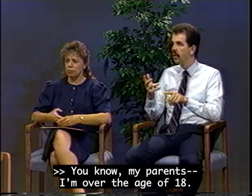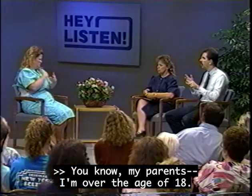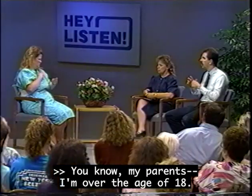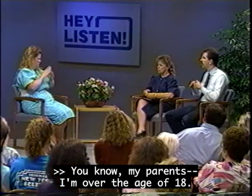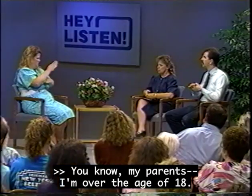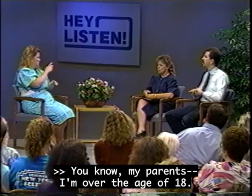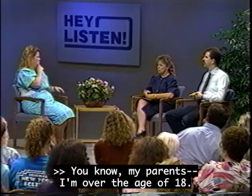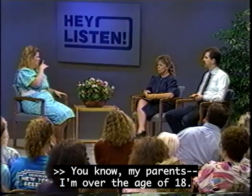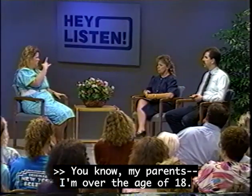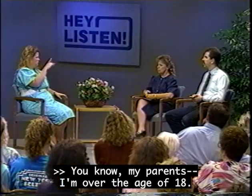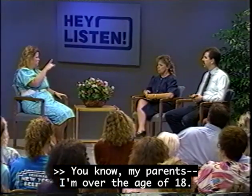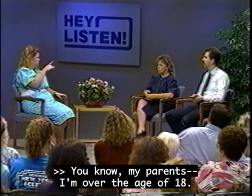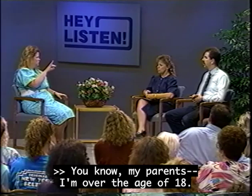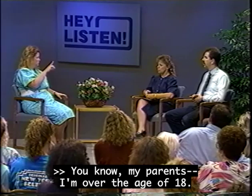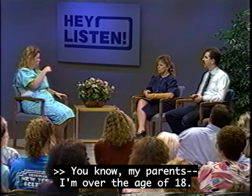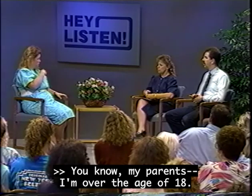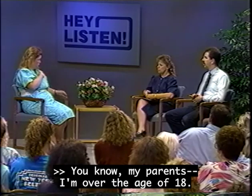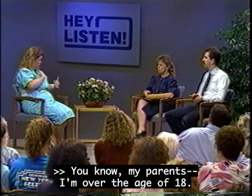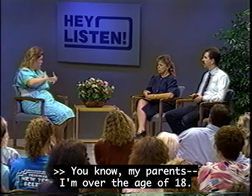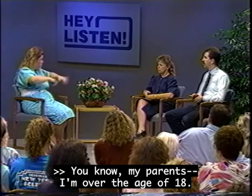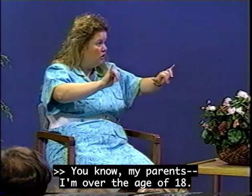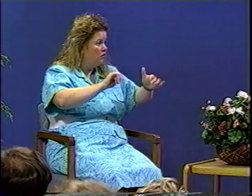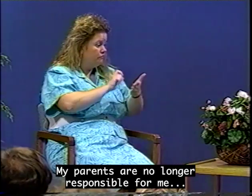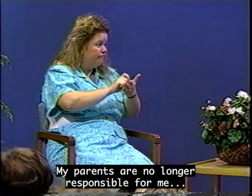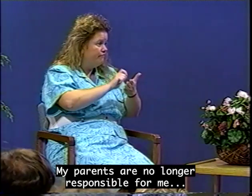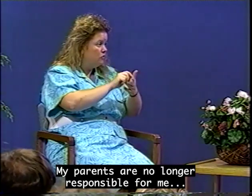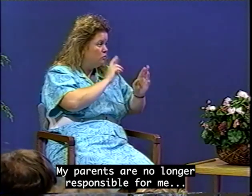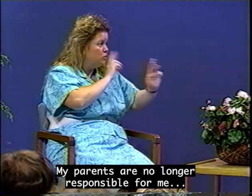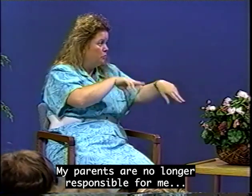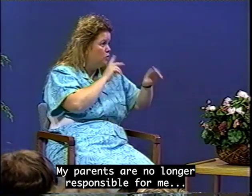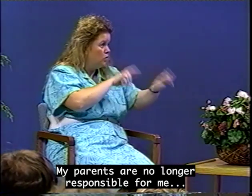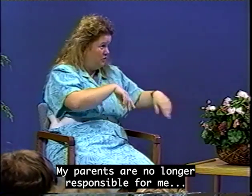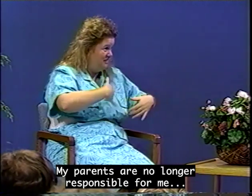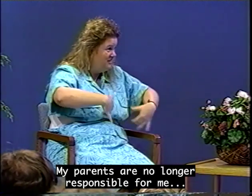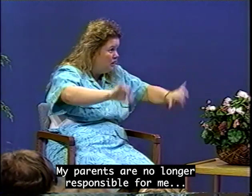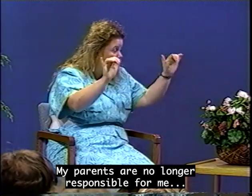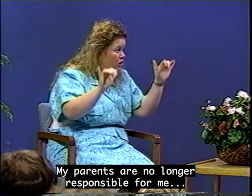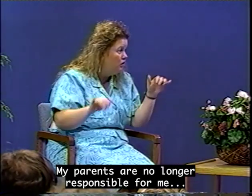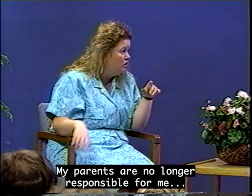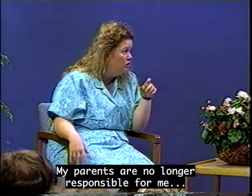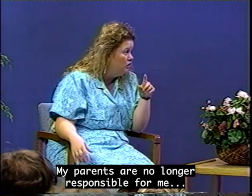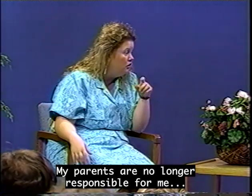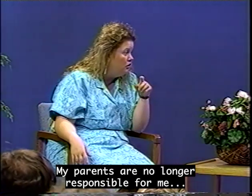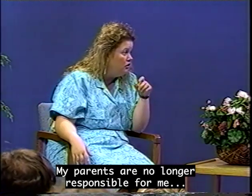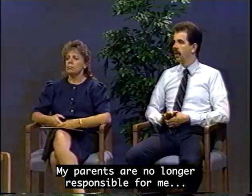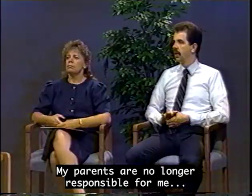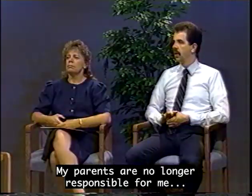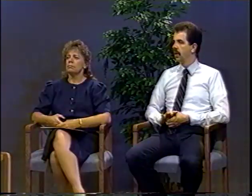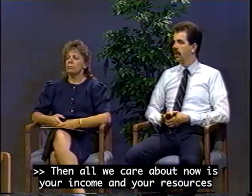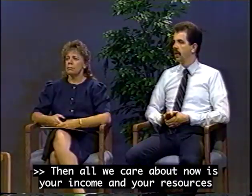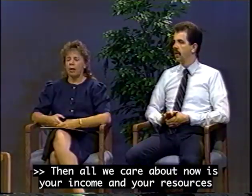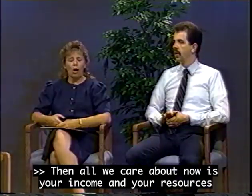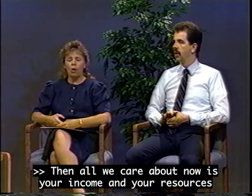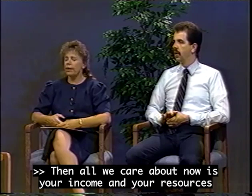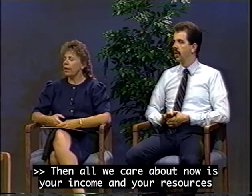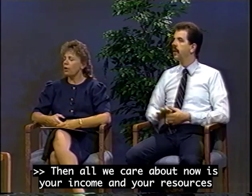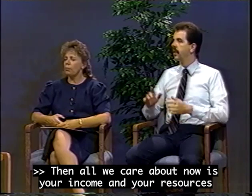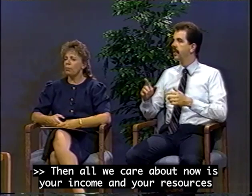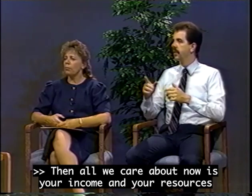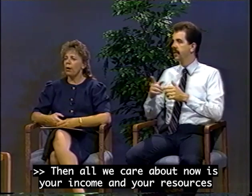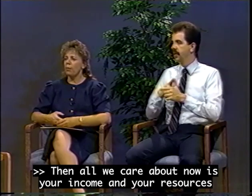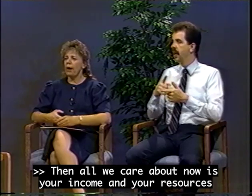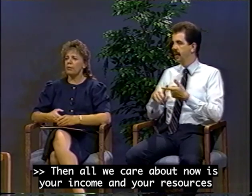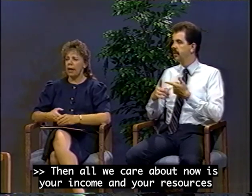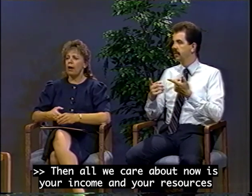My parents, I'm over the age of 18. My parents are no longer responsible for me. Then all we